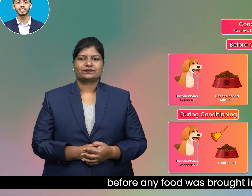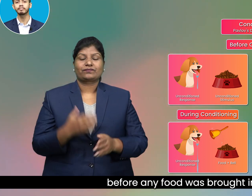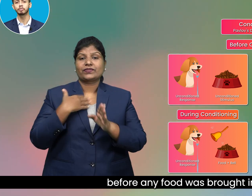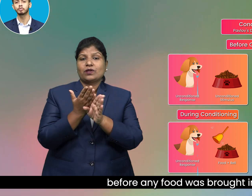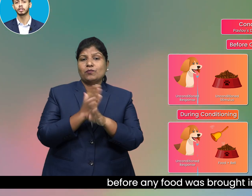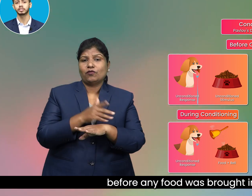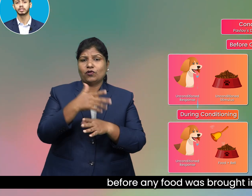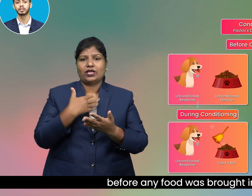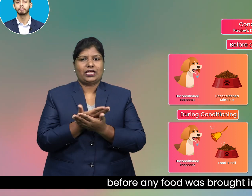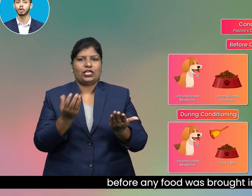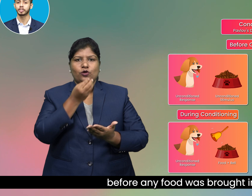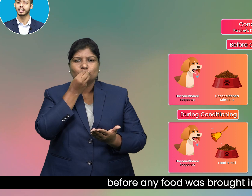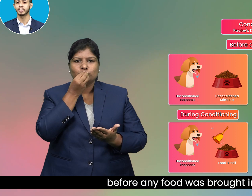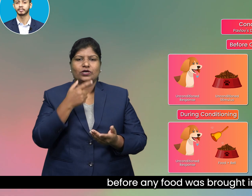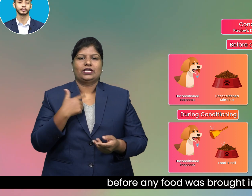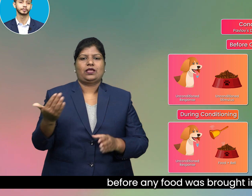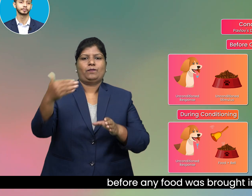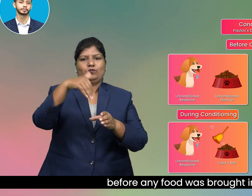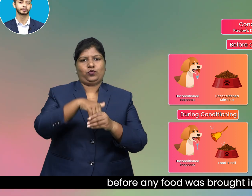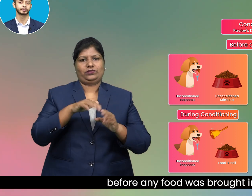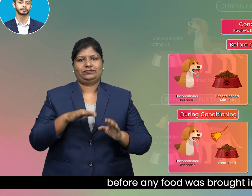before any food was brought in.